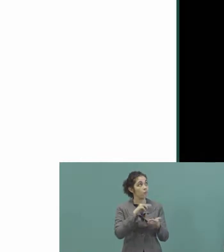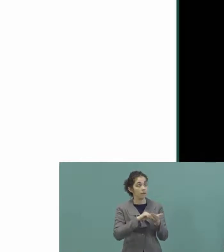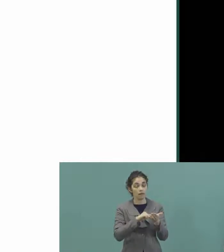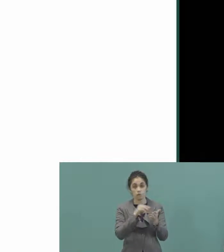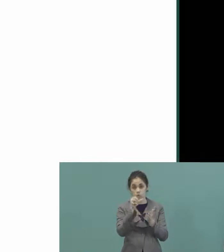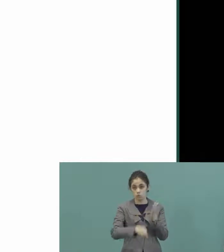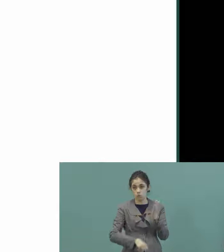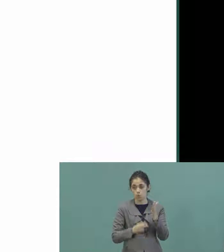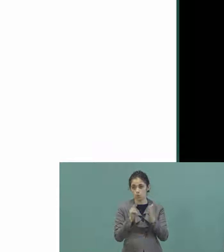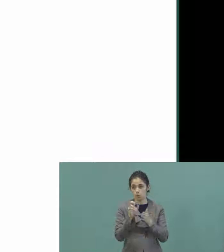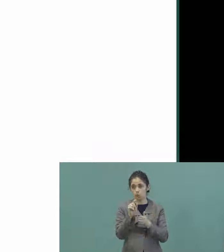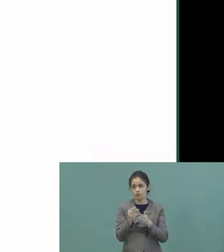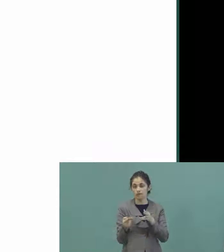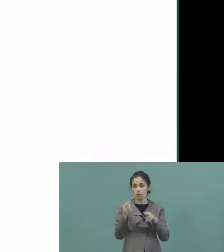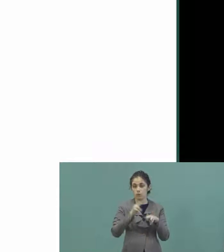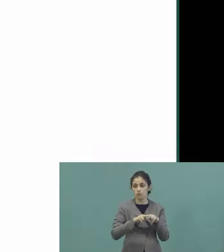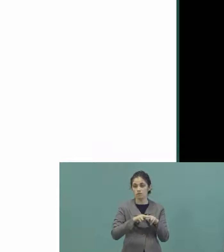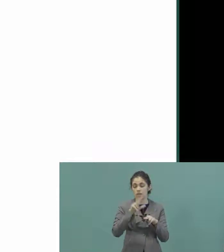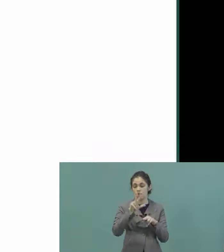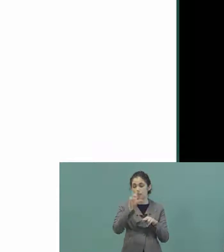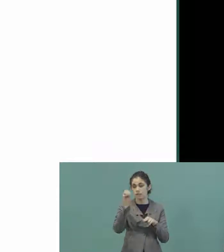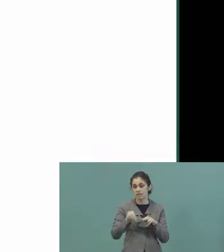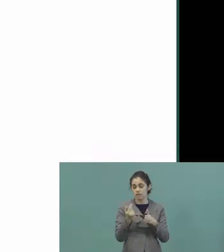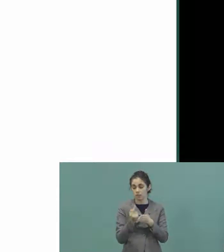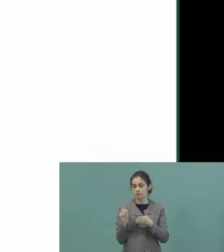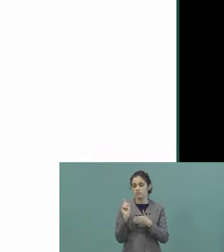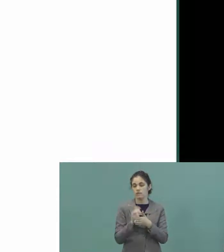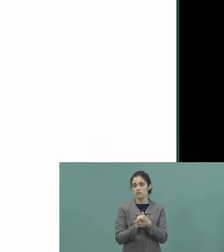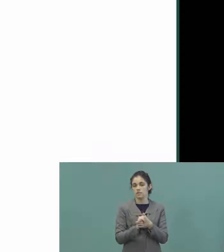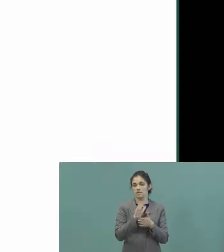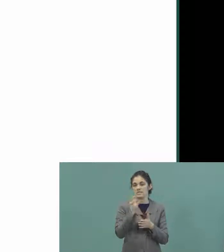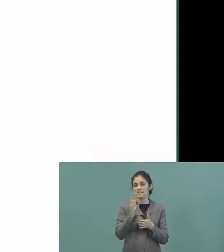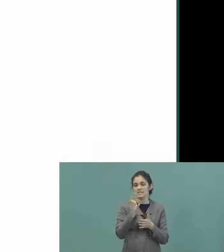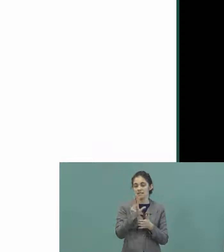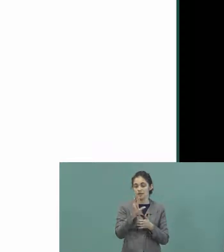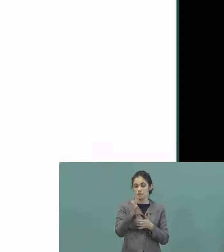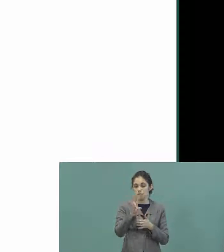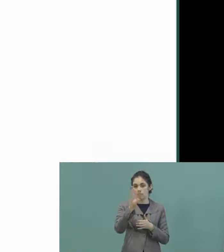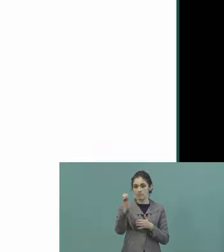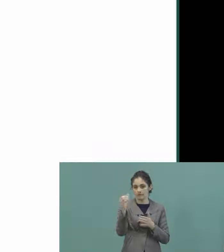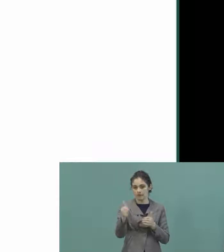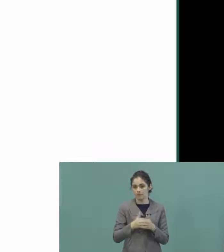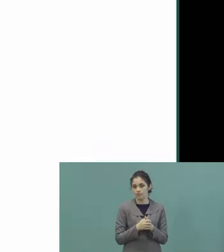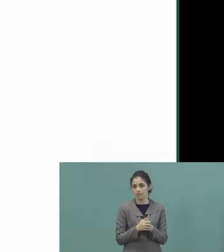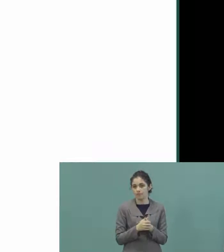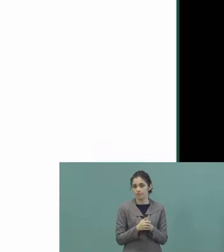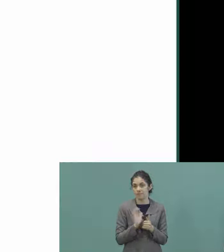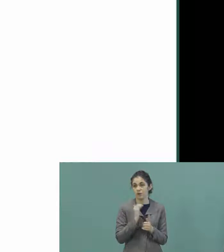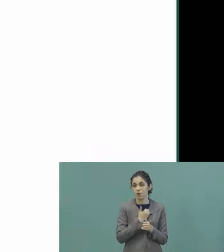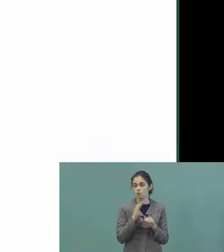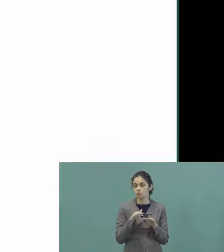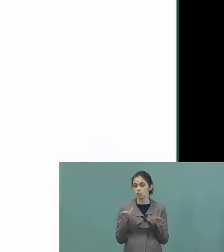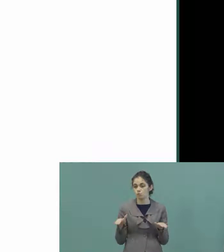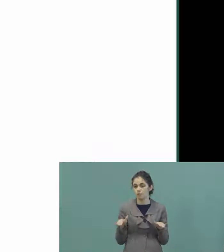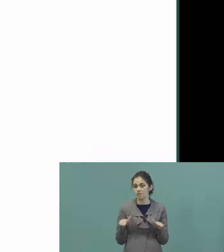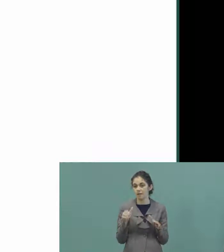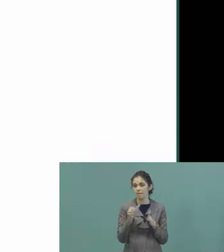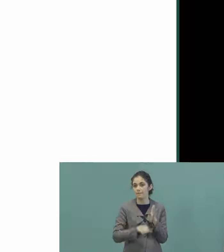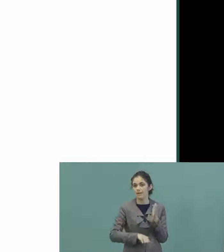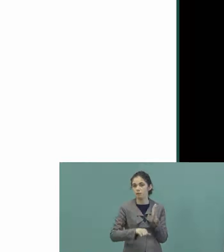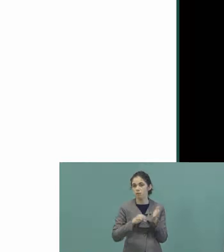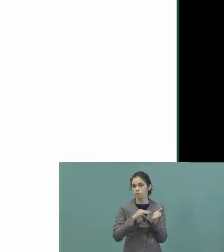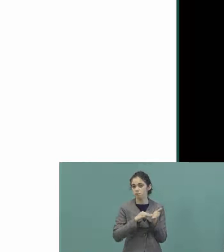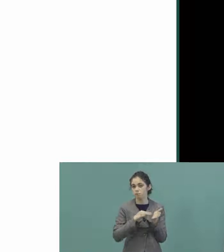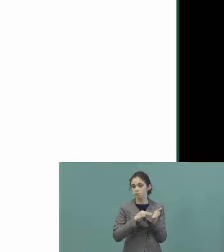unit is increased utilization 3% from last week. We're at 73%. Our pediatric medical